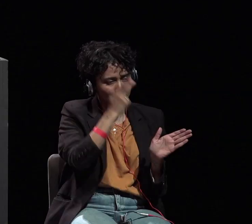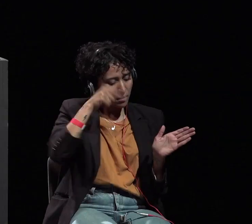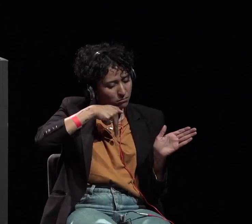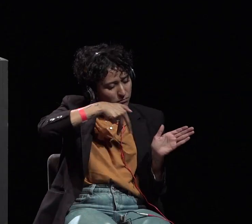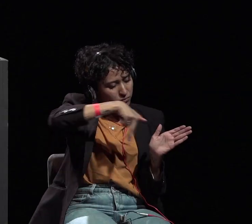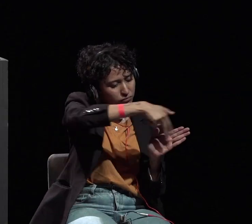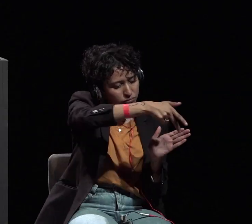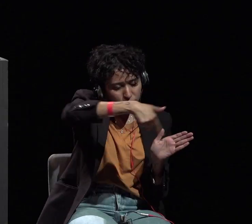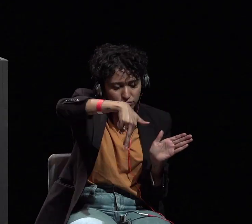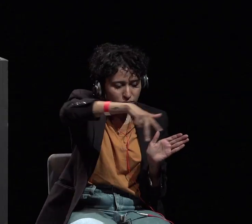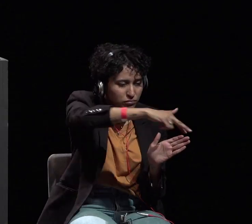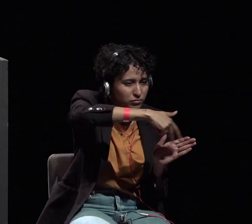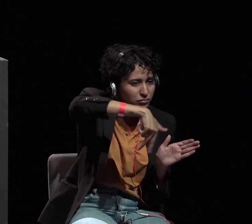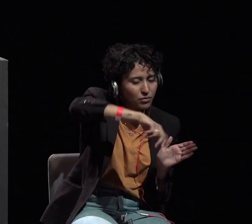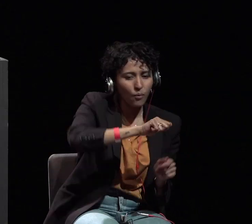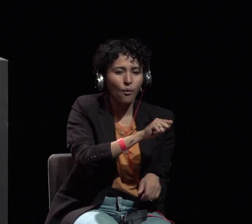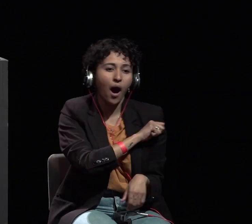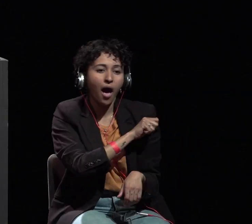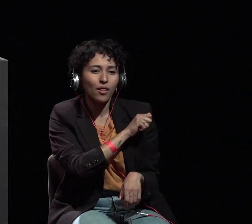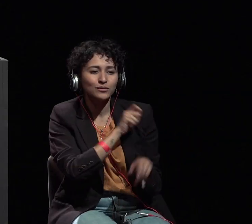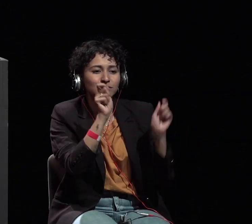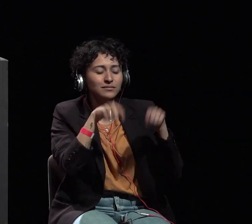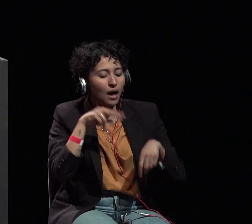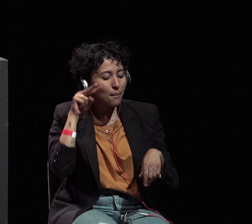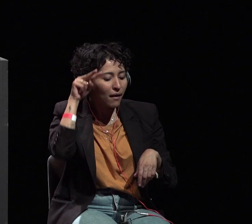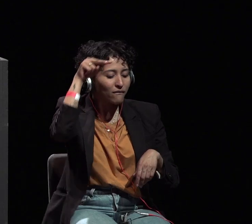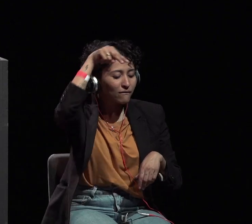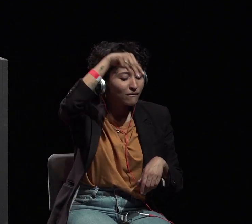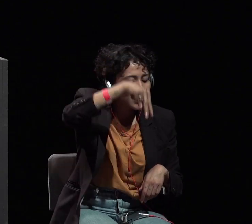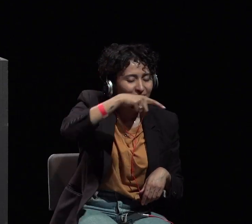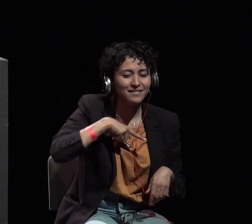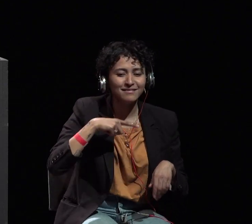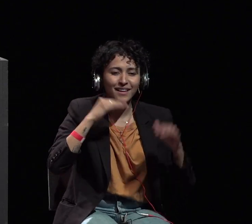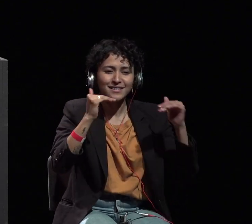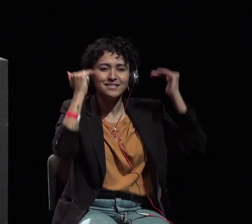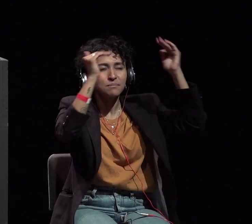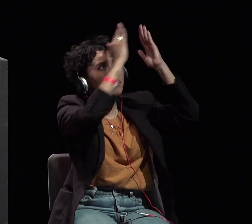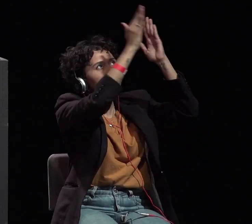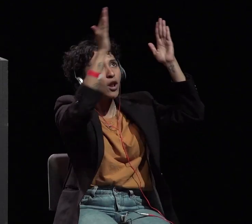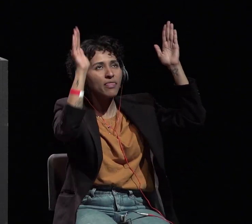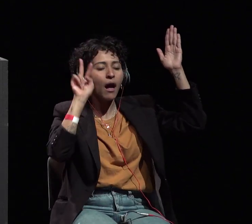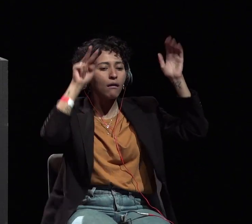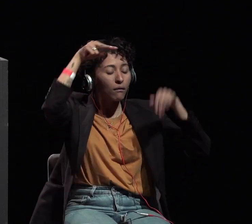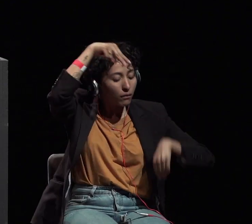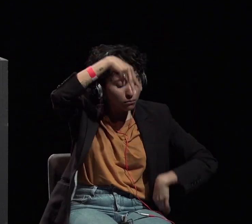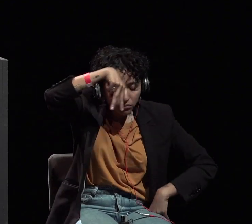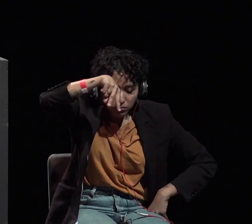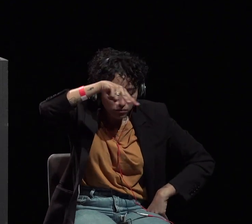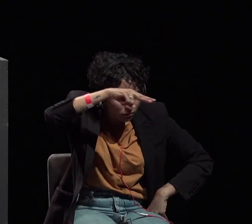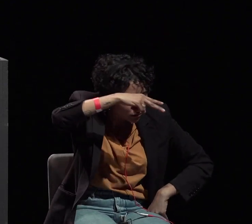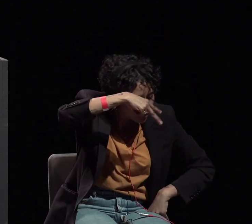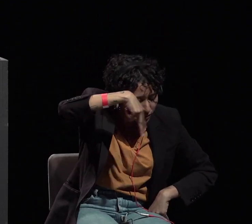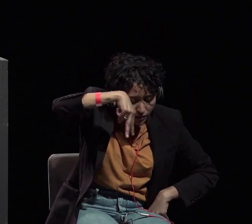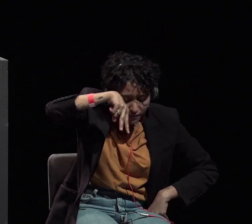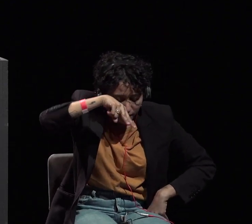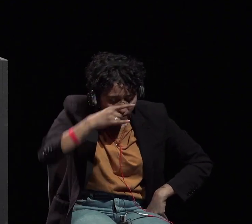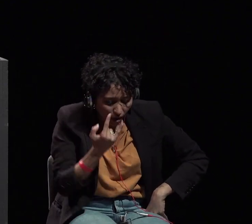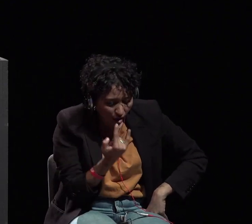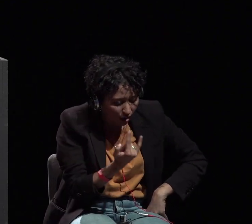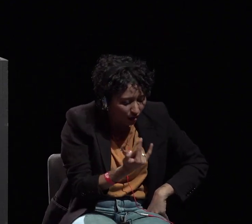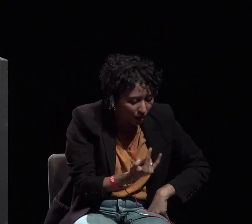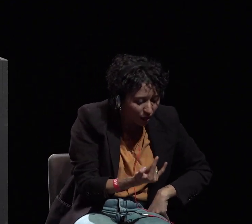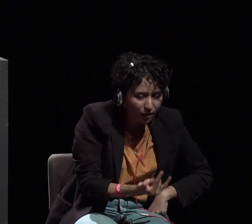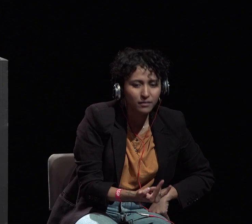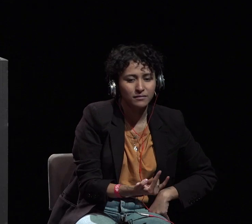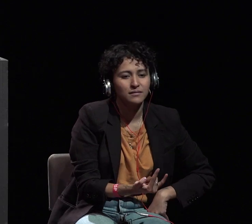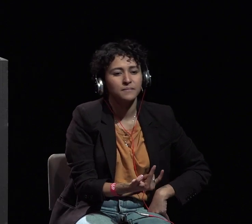19th century natural history can be seductive, and we worried about inciting too much nostalgia. So we chose to wallpaper this space with pages